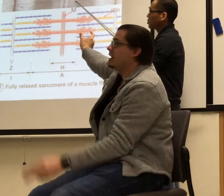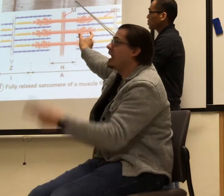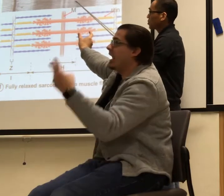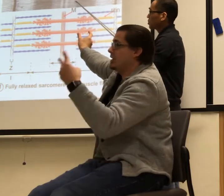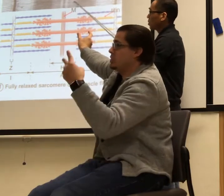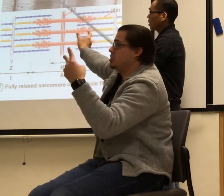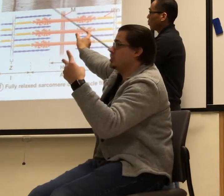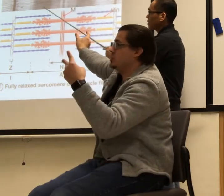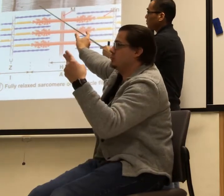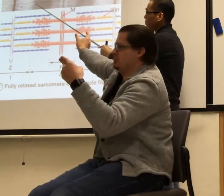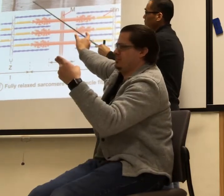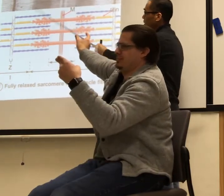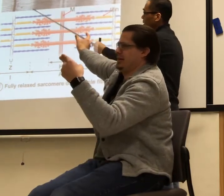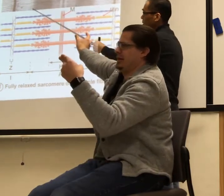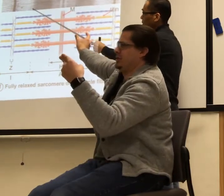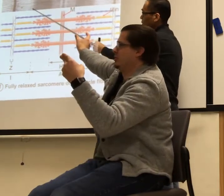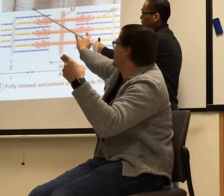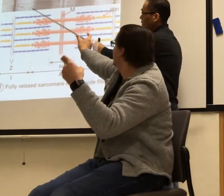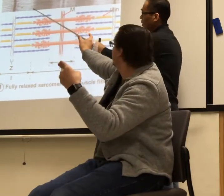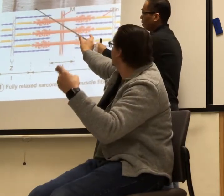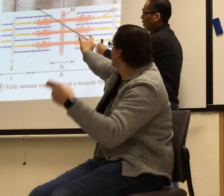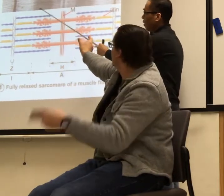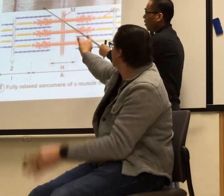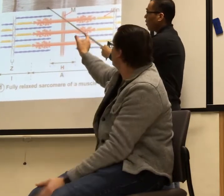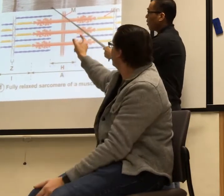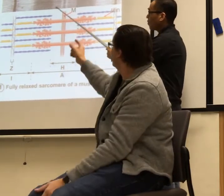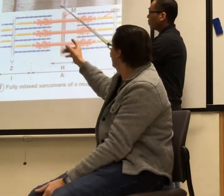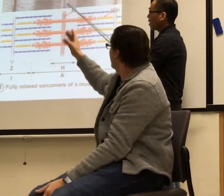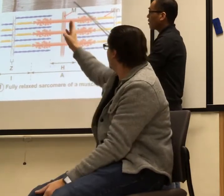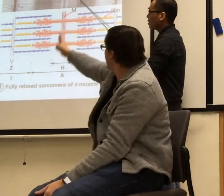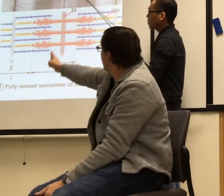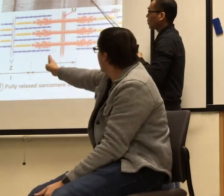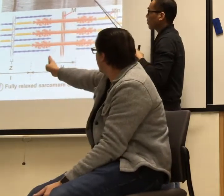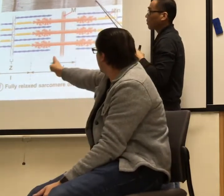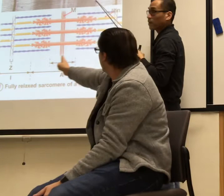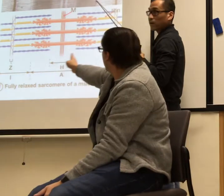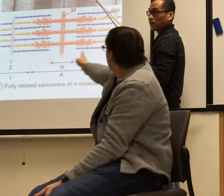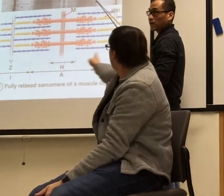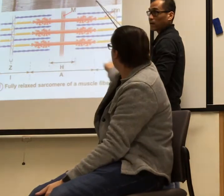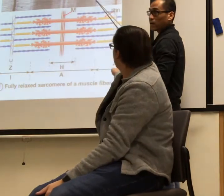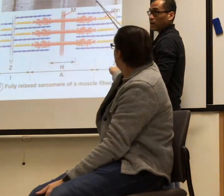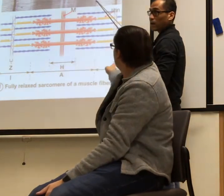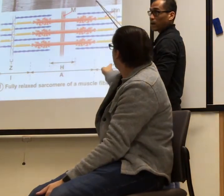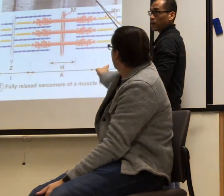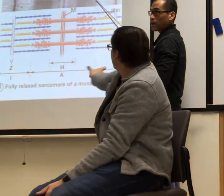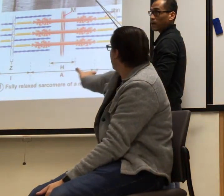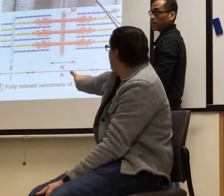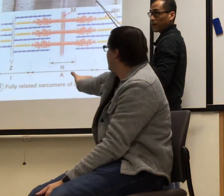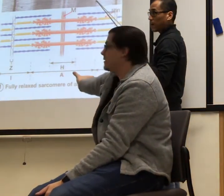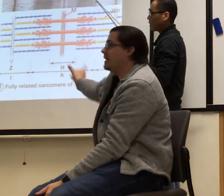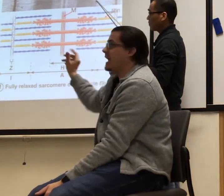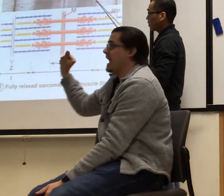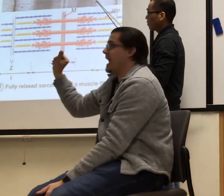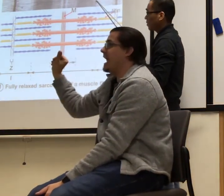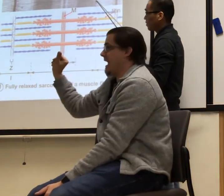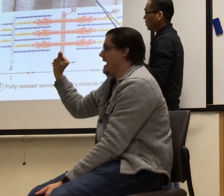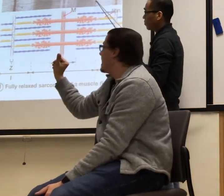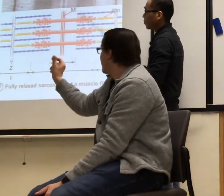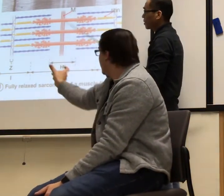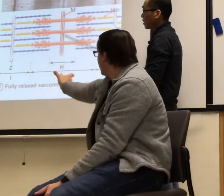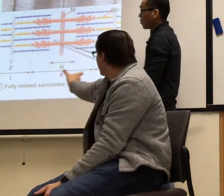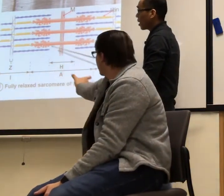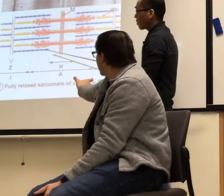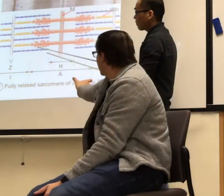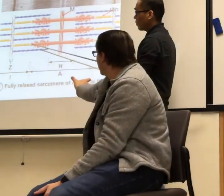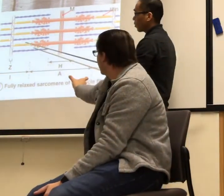H. What is it from here all the way to here? A band. Very good.